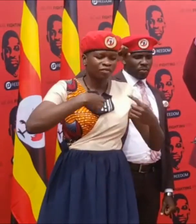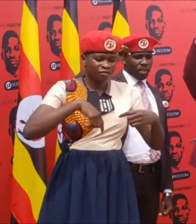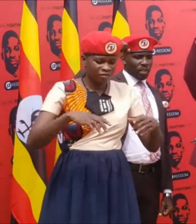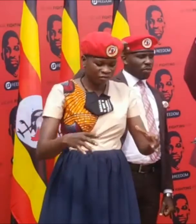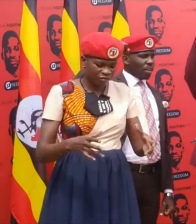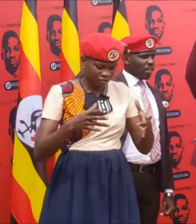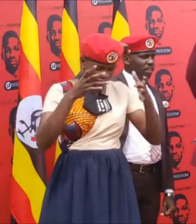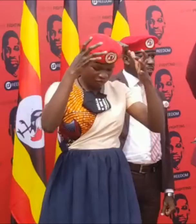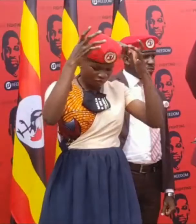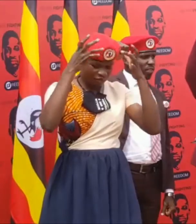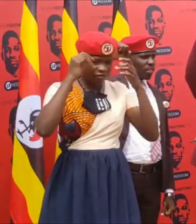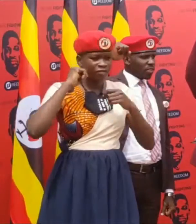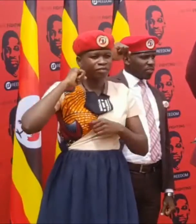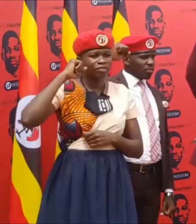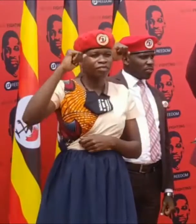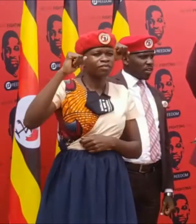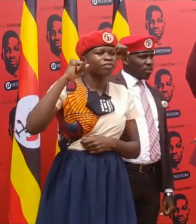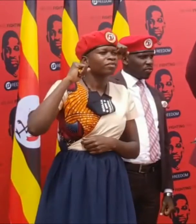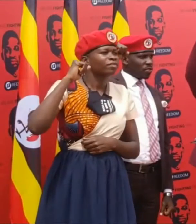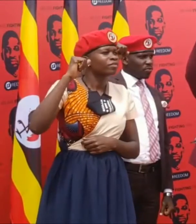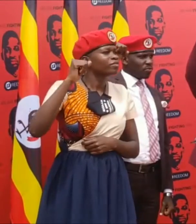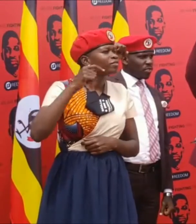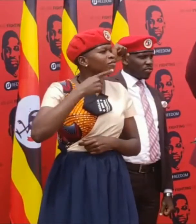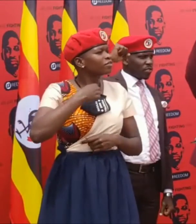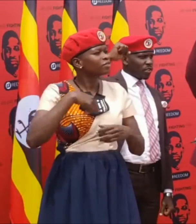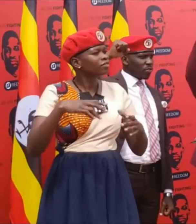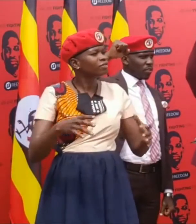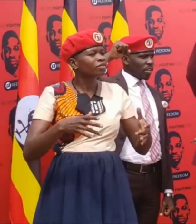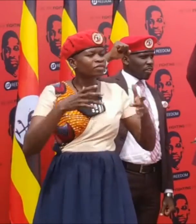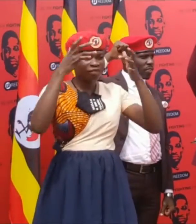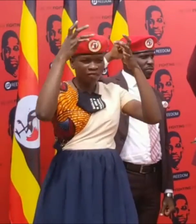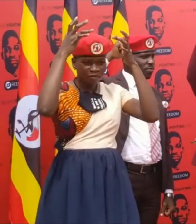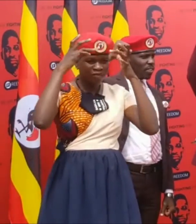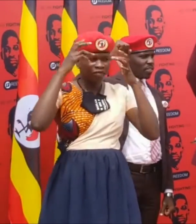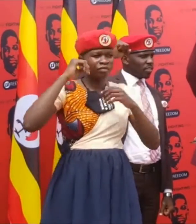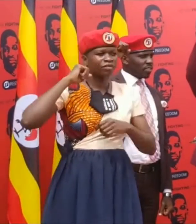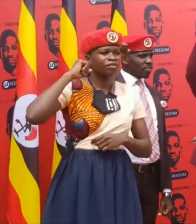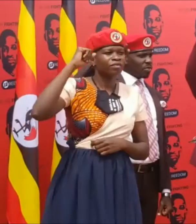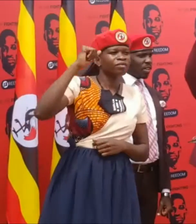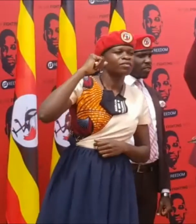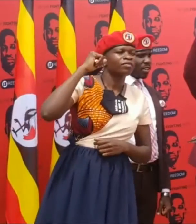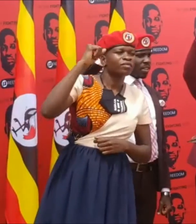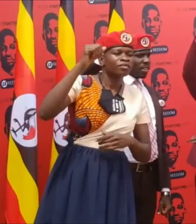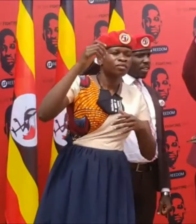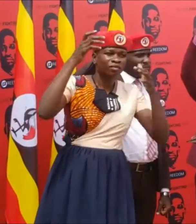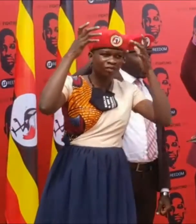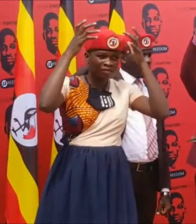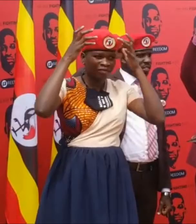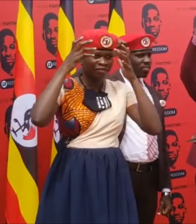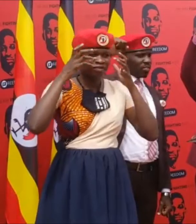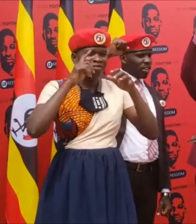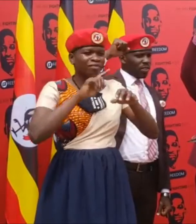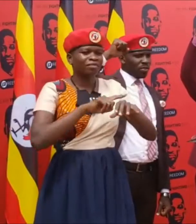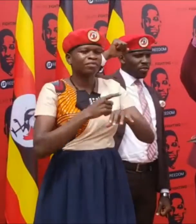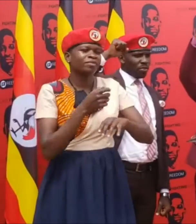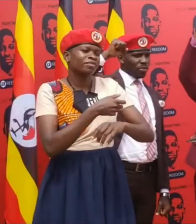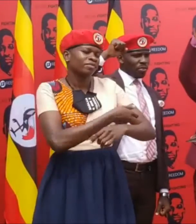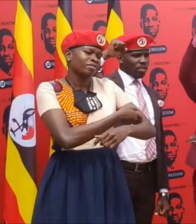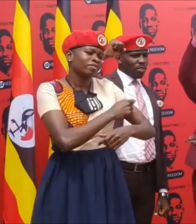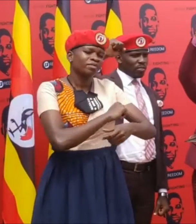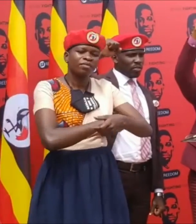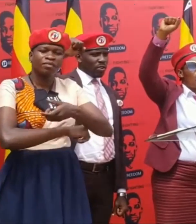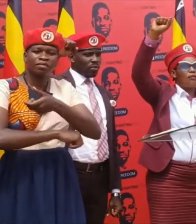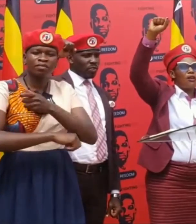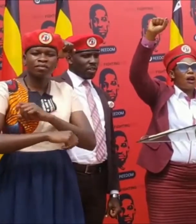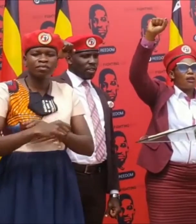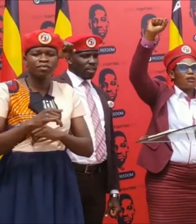We shall wear the victor's crown. We shall wear the victor's crown. When the struggle